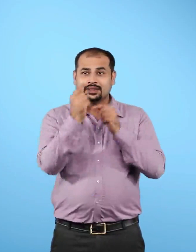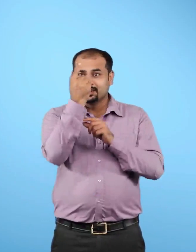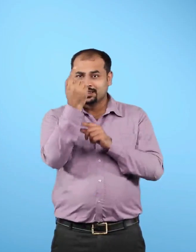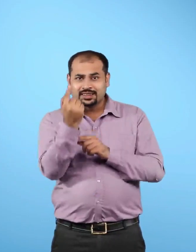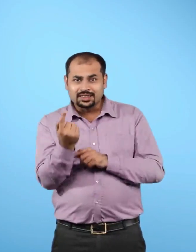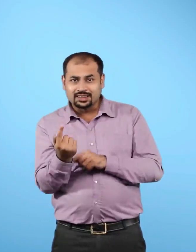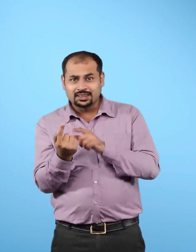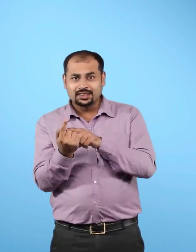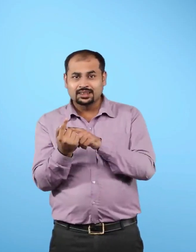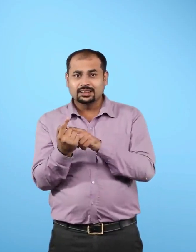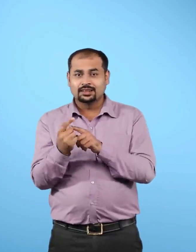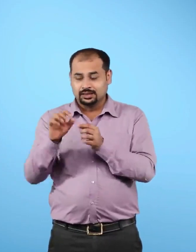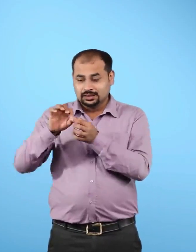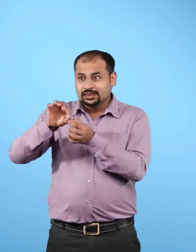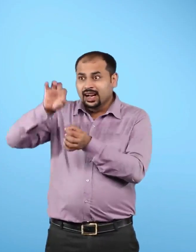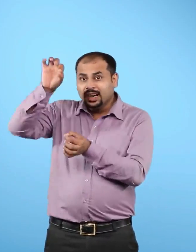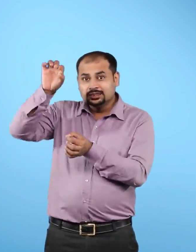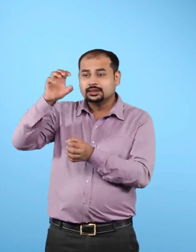length in centimeters.